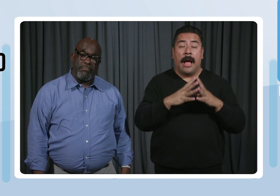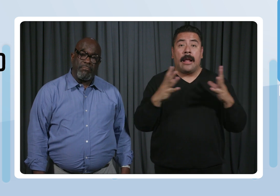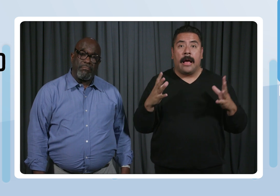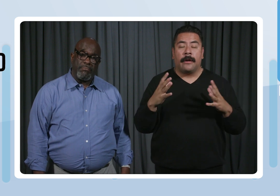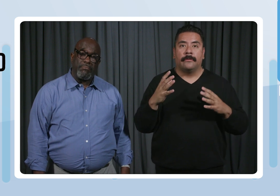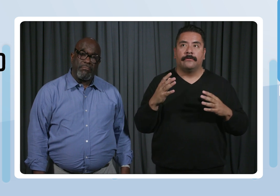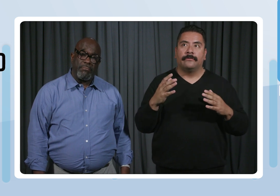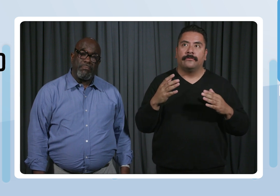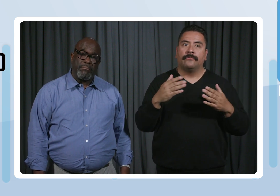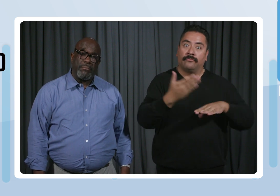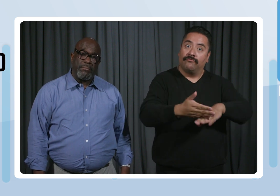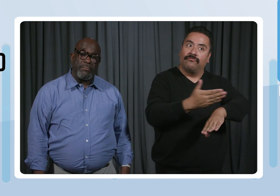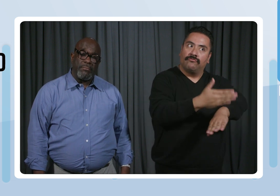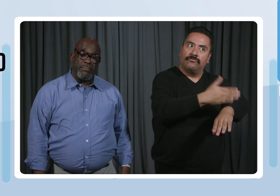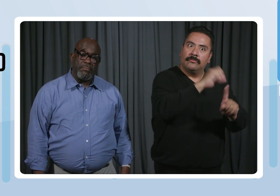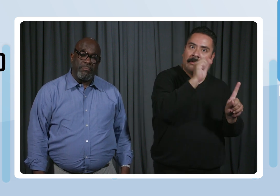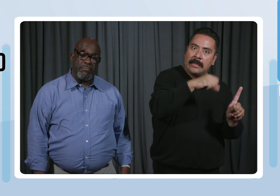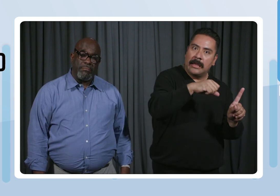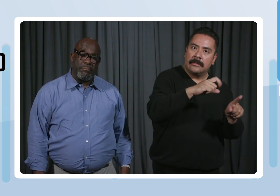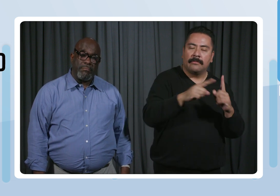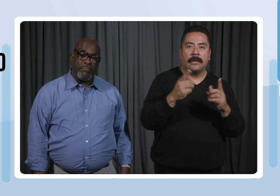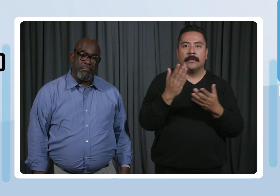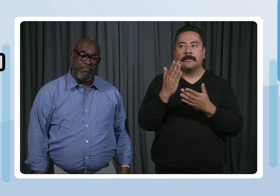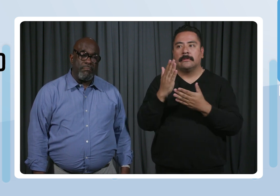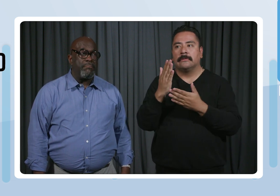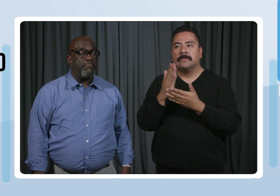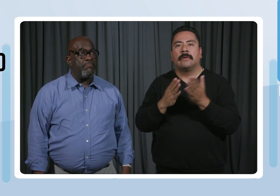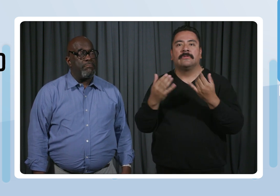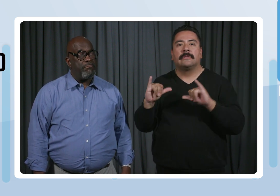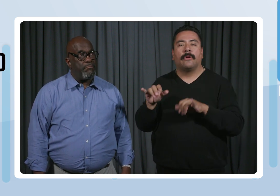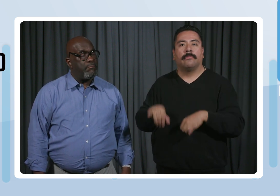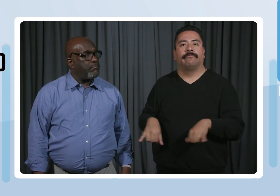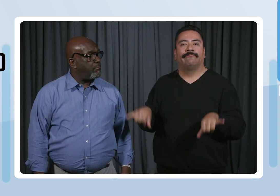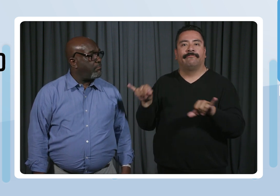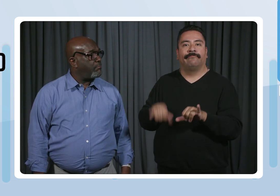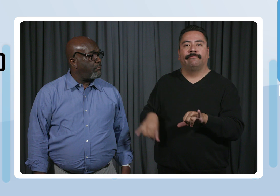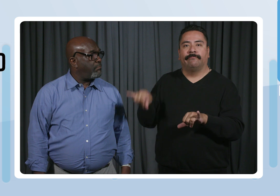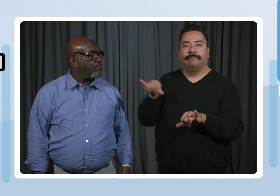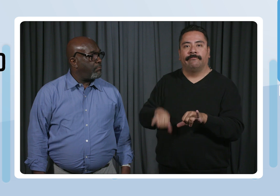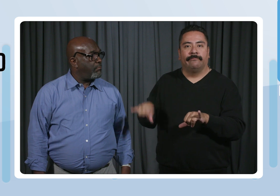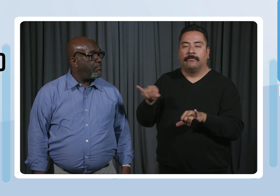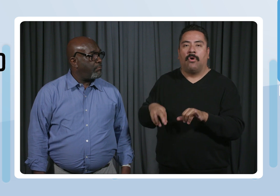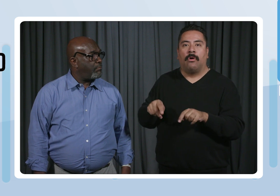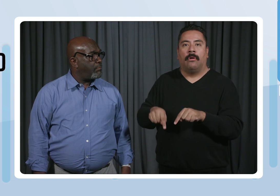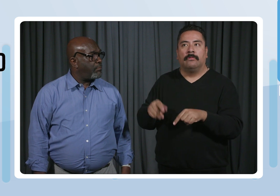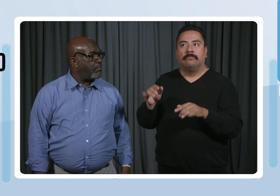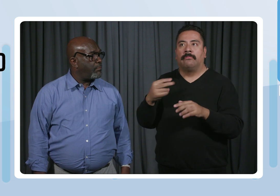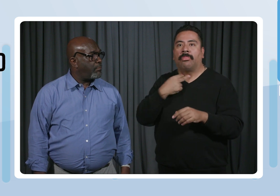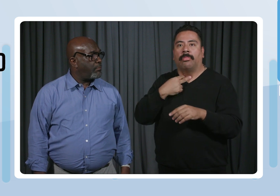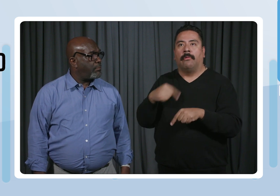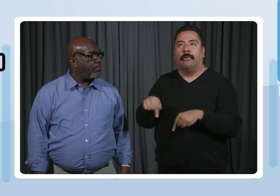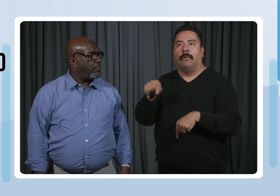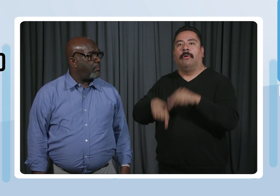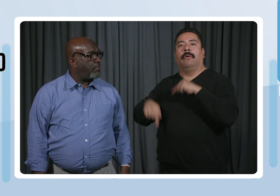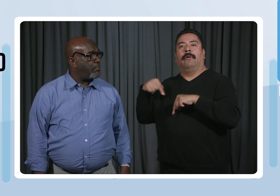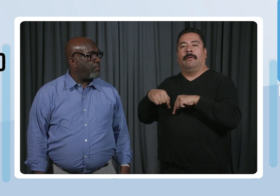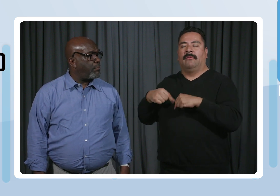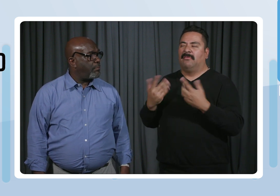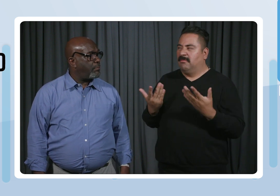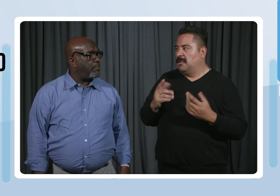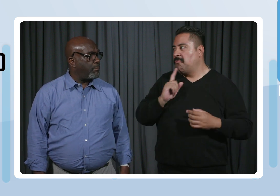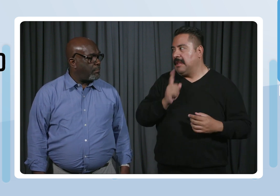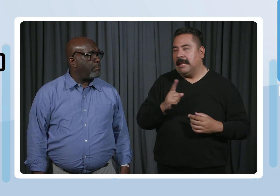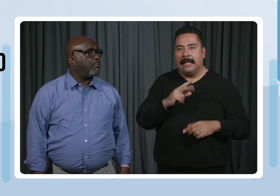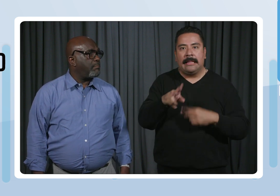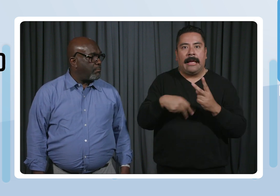movement forward, and there's also been a lot of staying stagnant or going backwards. And so it's really the kind of